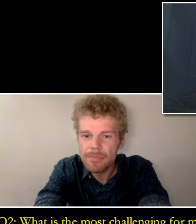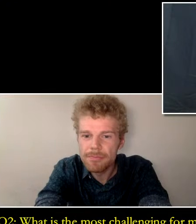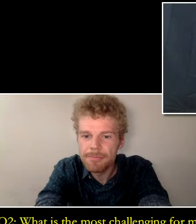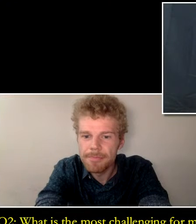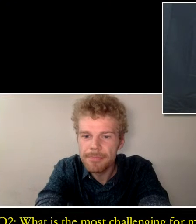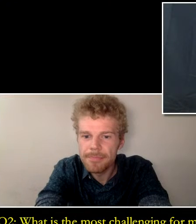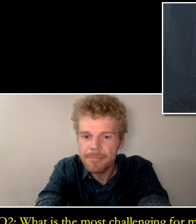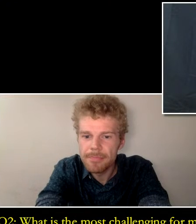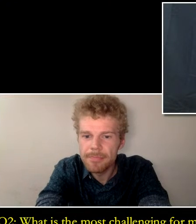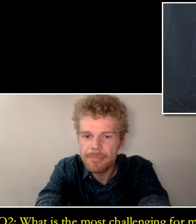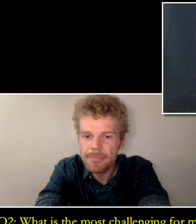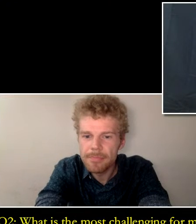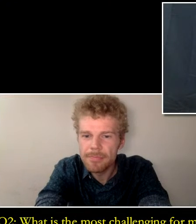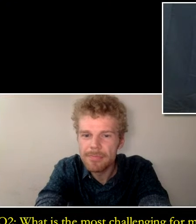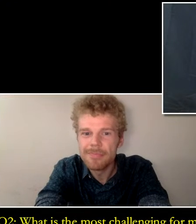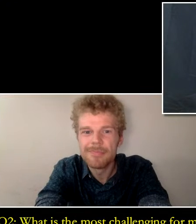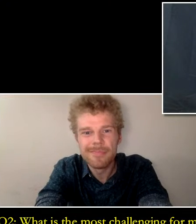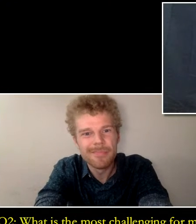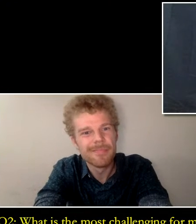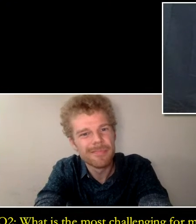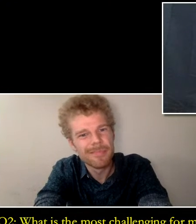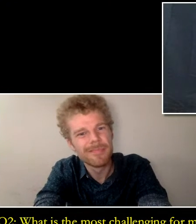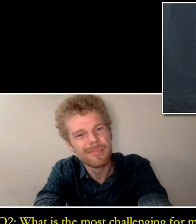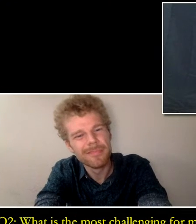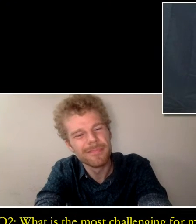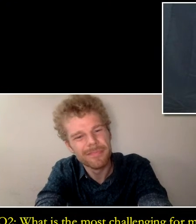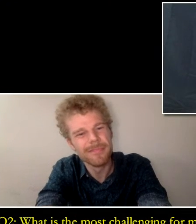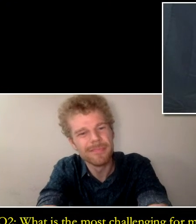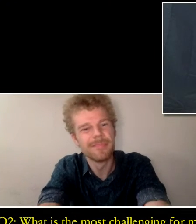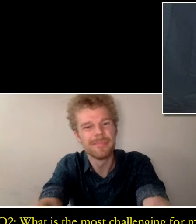We need to have new jobs.